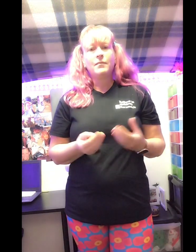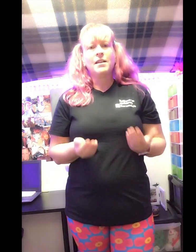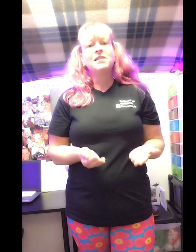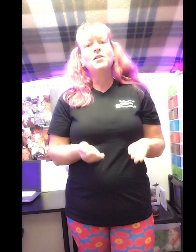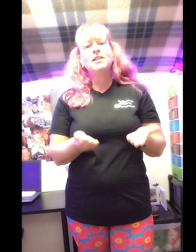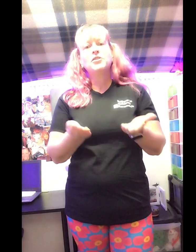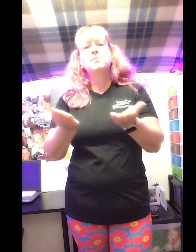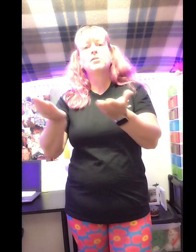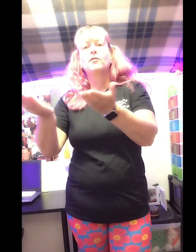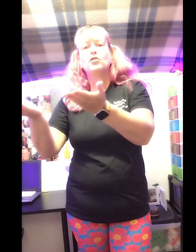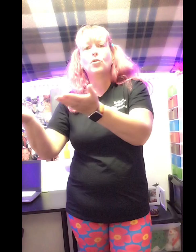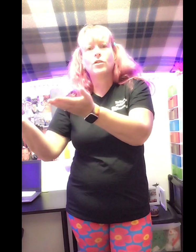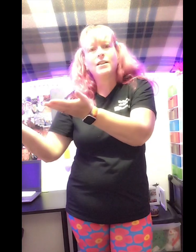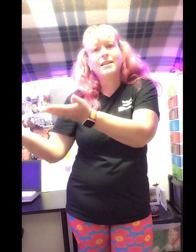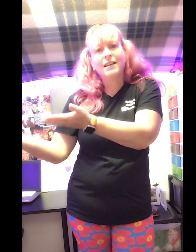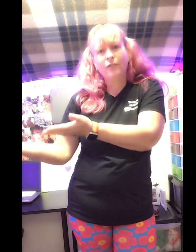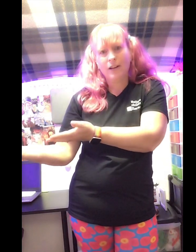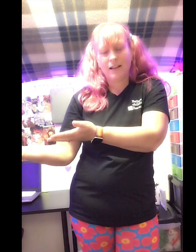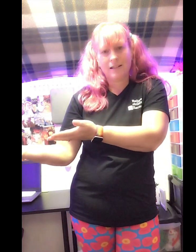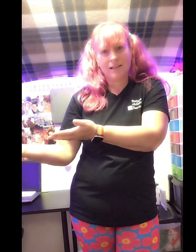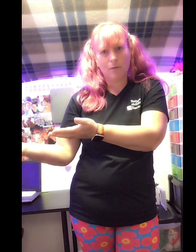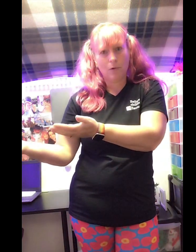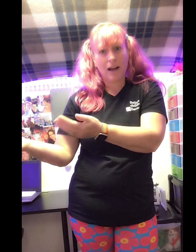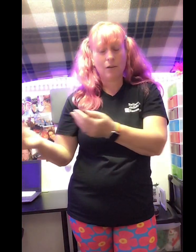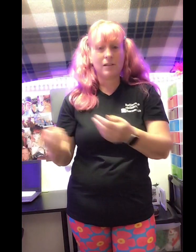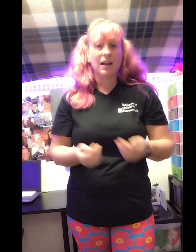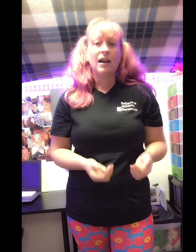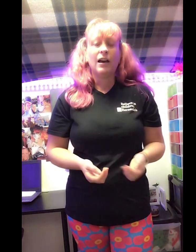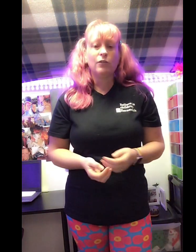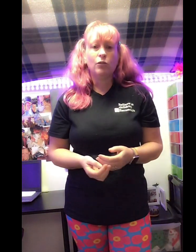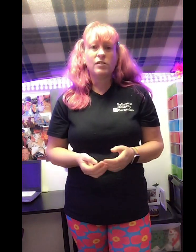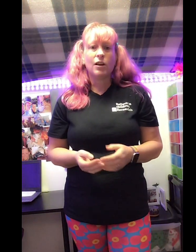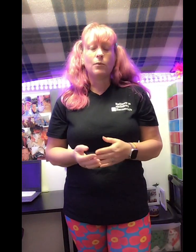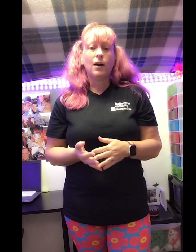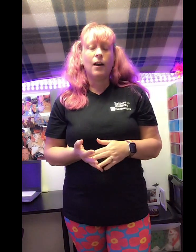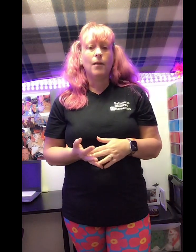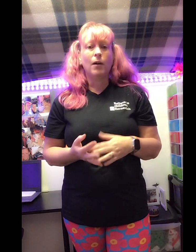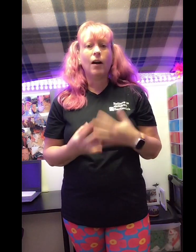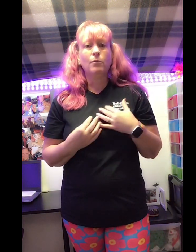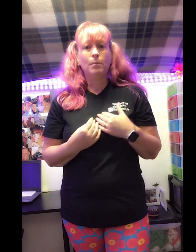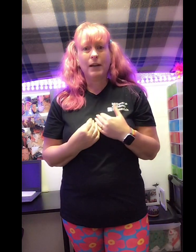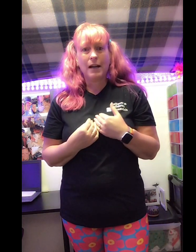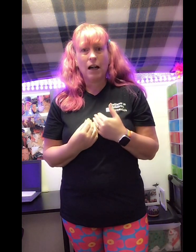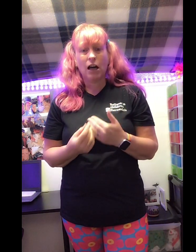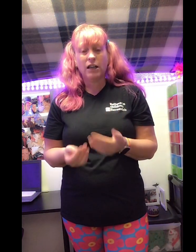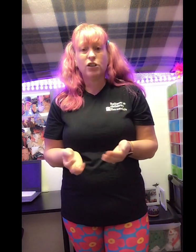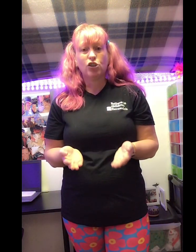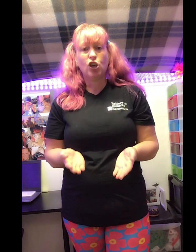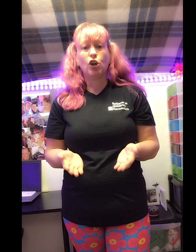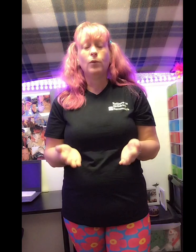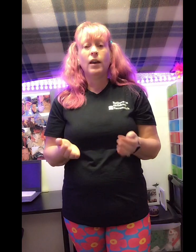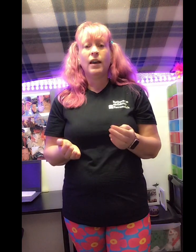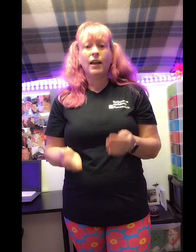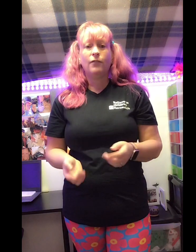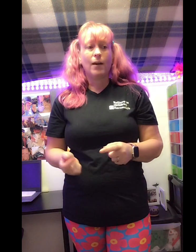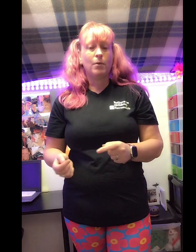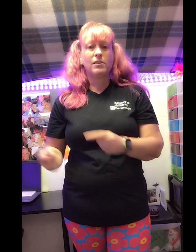So in terms of your giving it to someone else. And also I would be inclined to, if that person